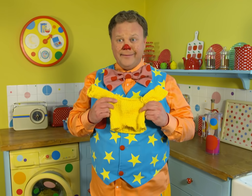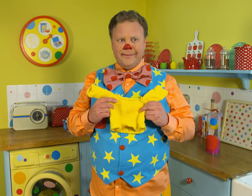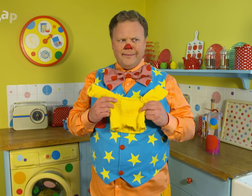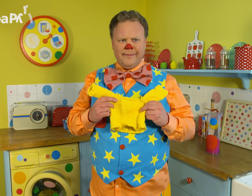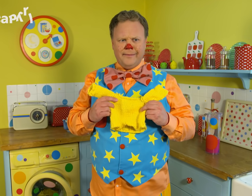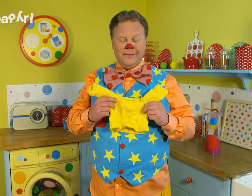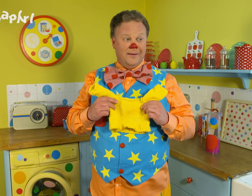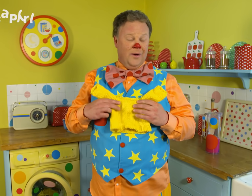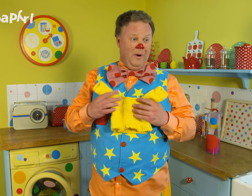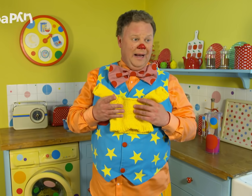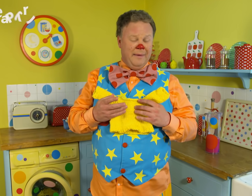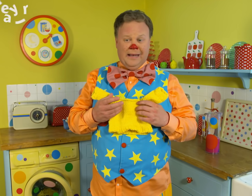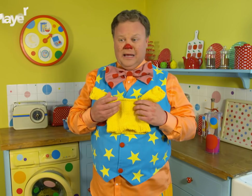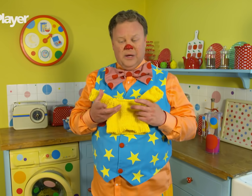might be able to wear it? Oh, I mean,